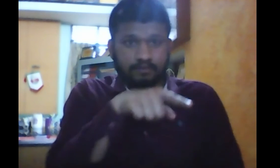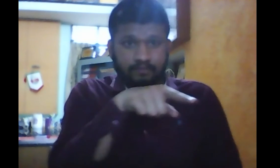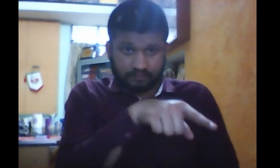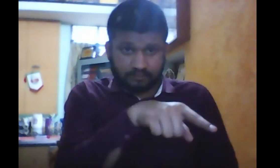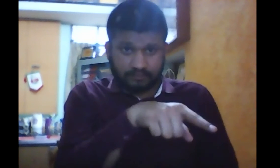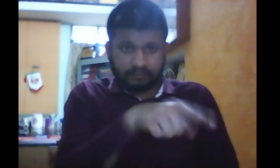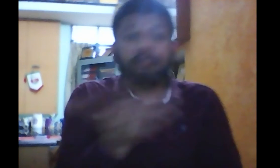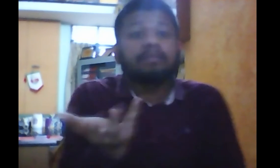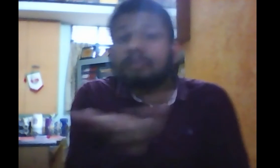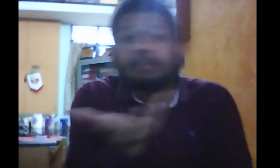What is this?